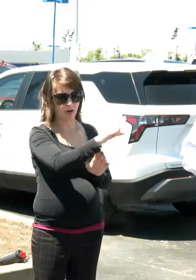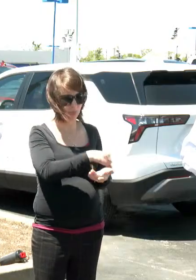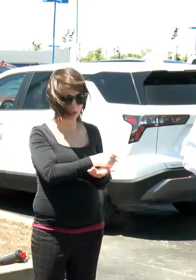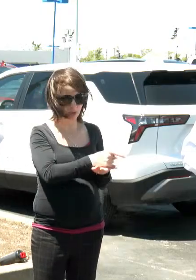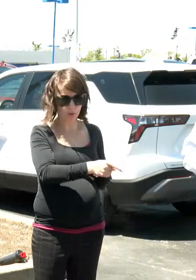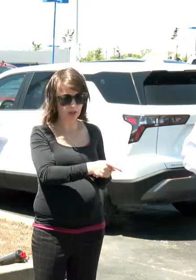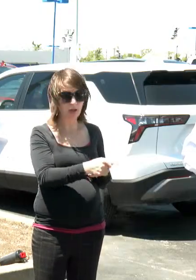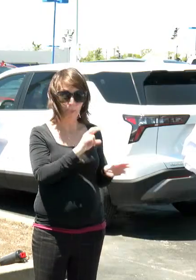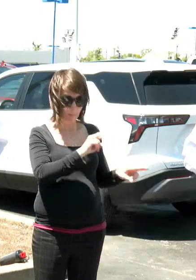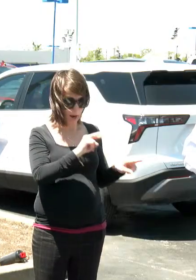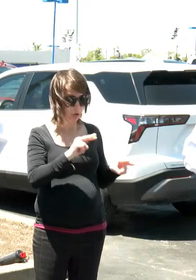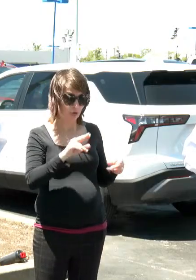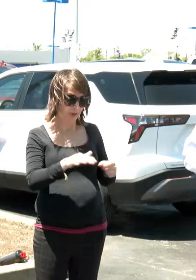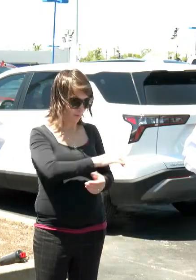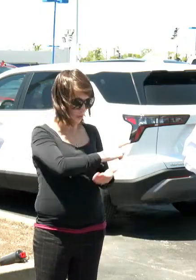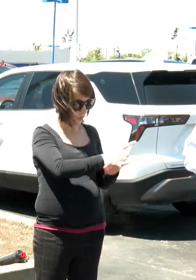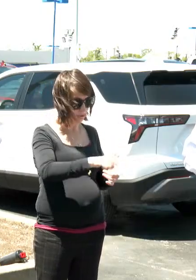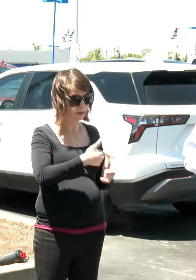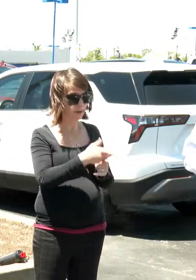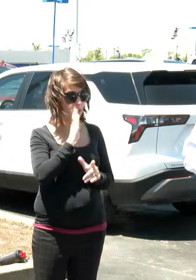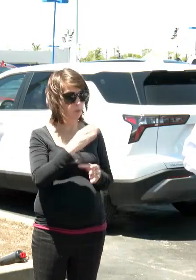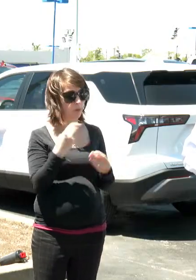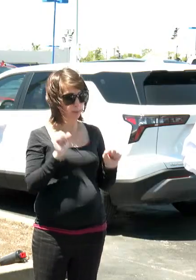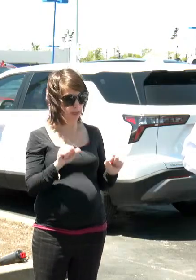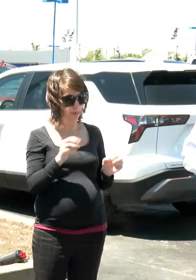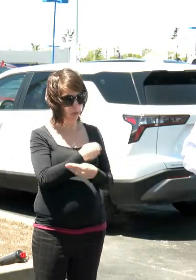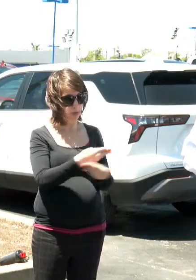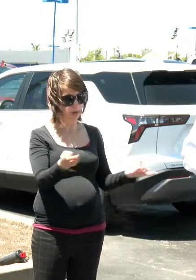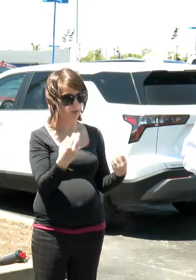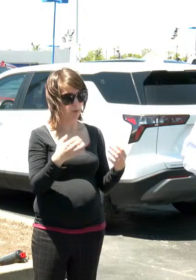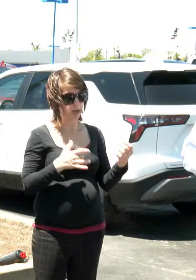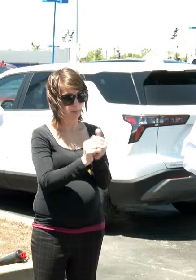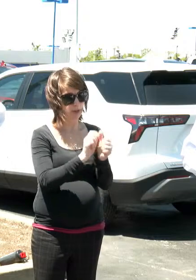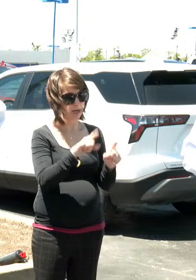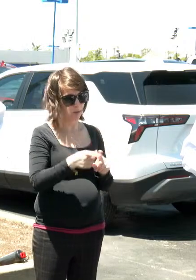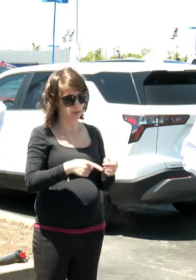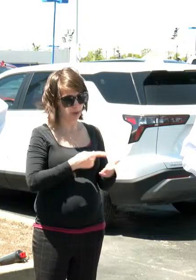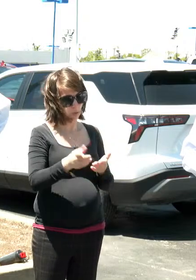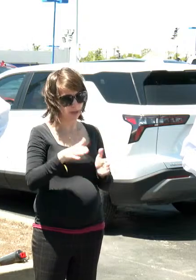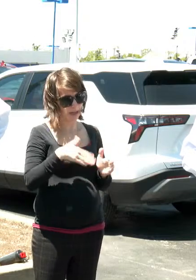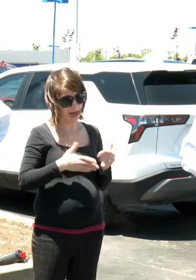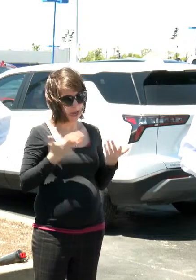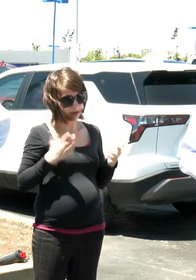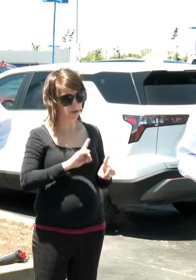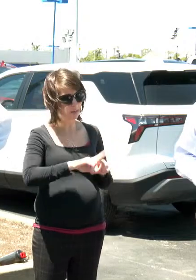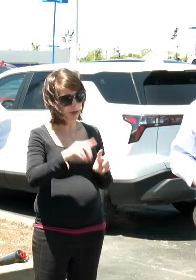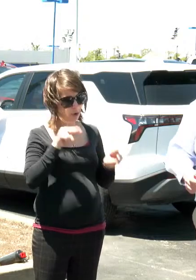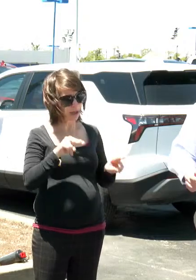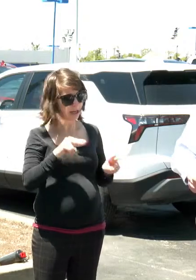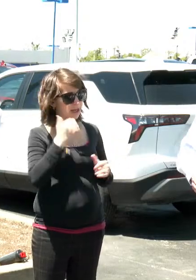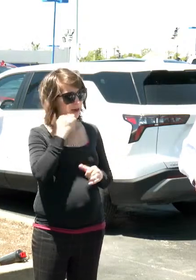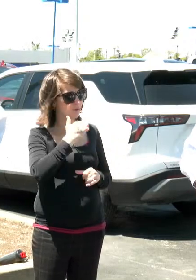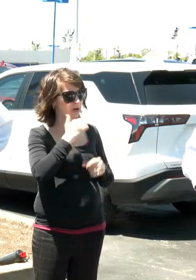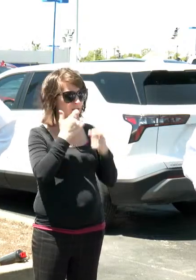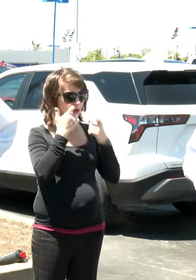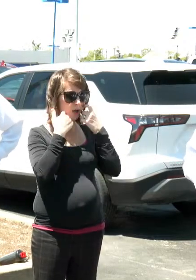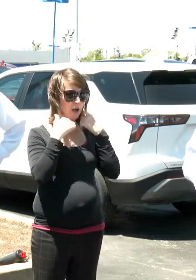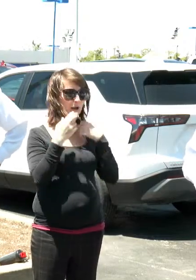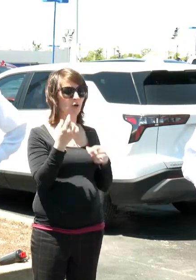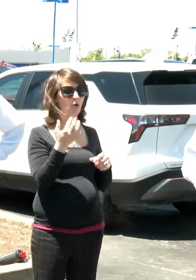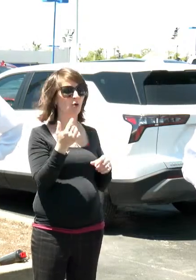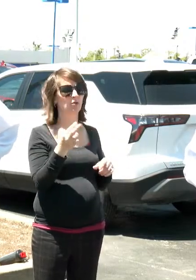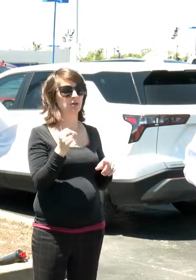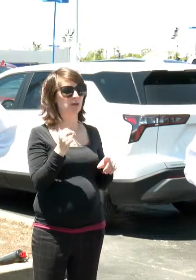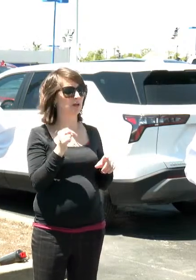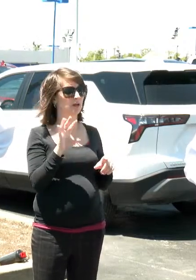I'm monitoring all week long, and I'll be able to give you an update when this week ends. But I'm looking at it every single day. Hold in, Channel